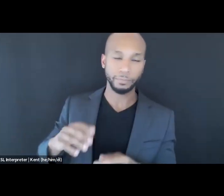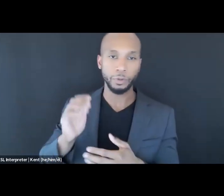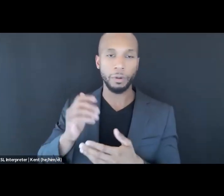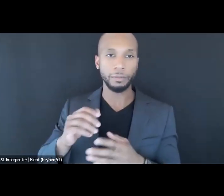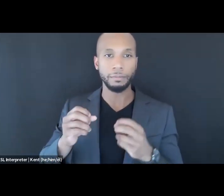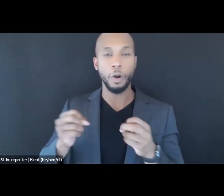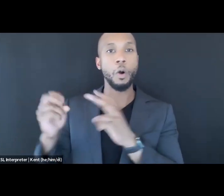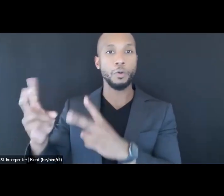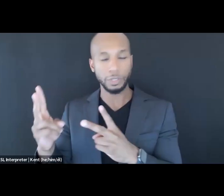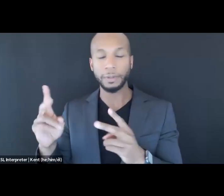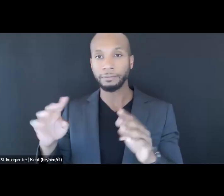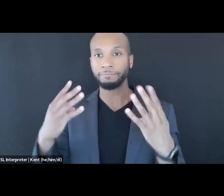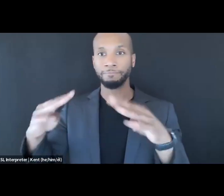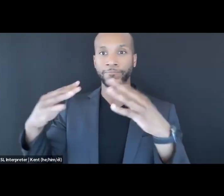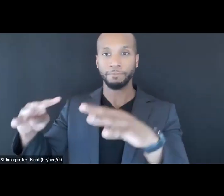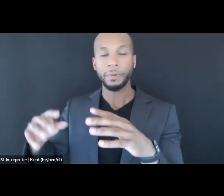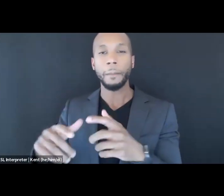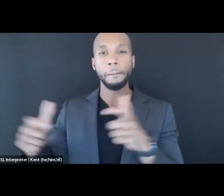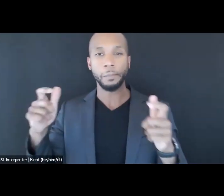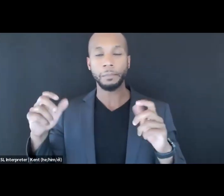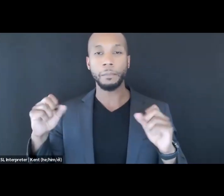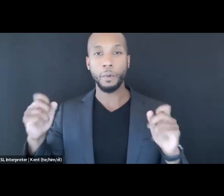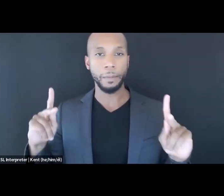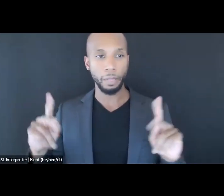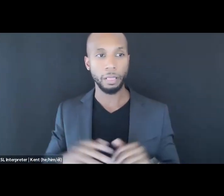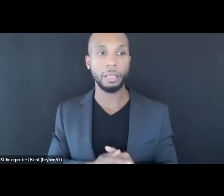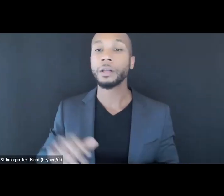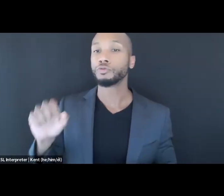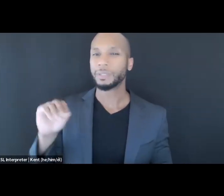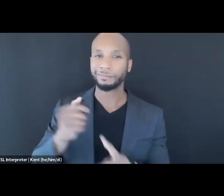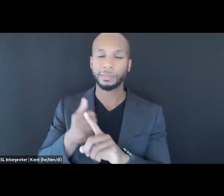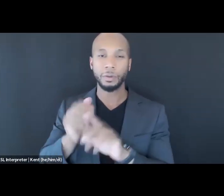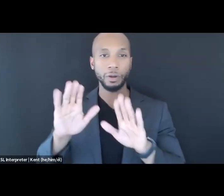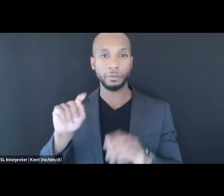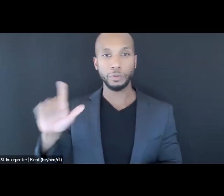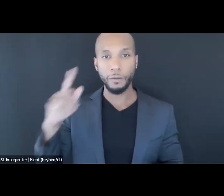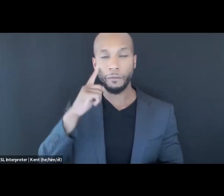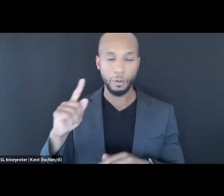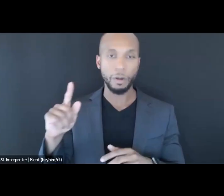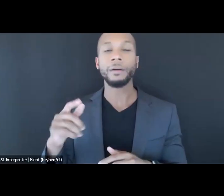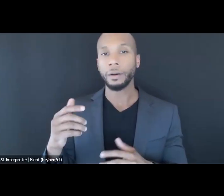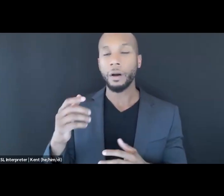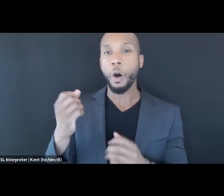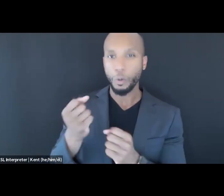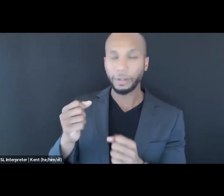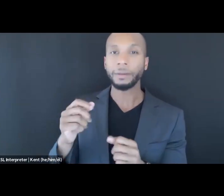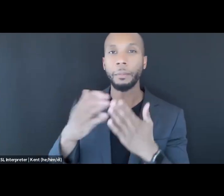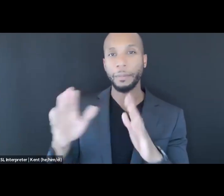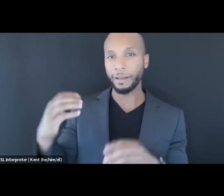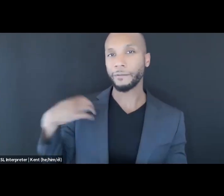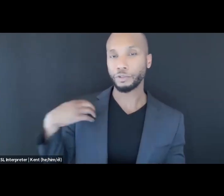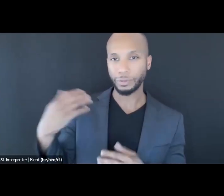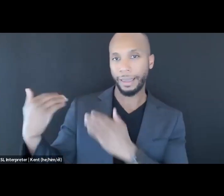to be discovered by a much wider audience. Social media is a great tool for holding public officials accountable. So,